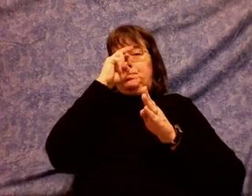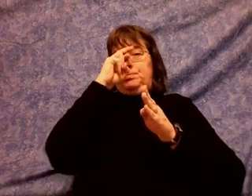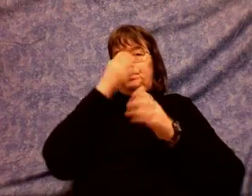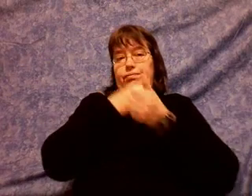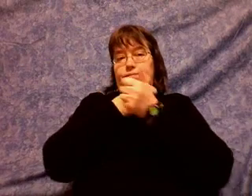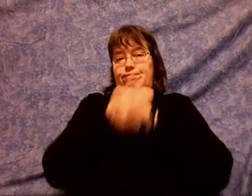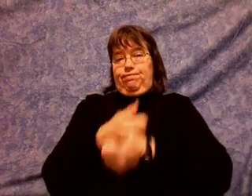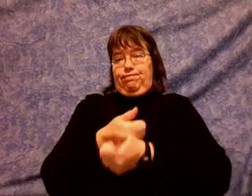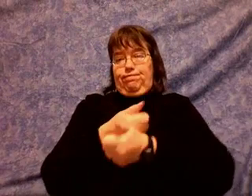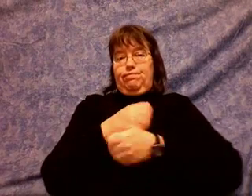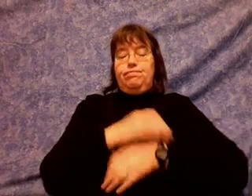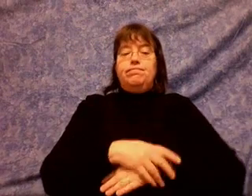rigid.